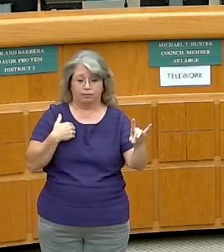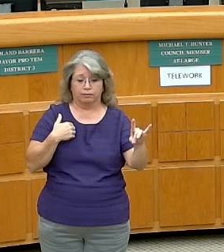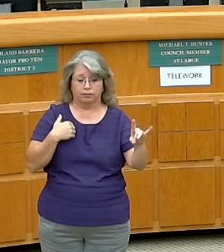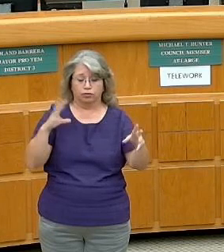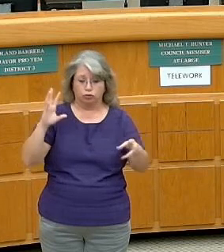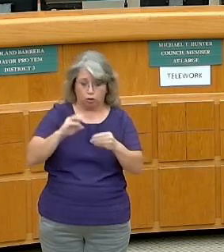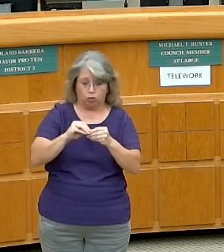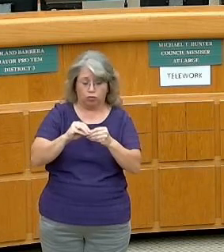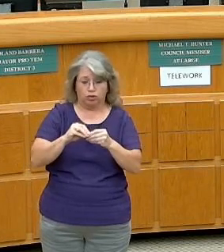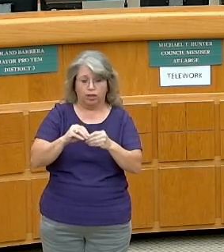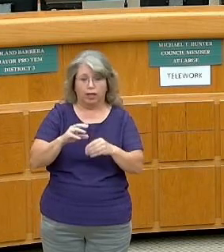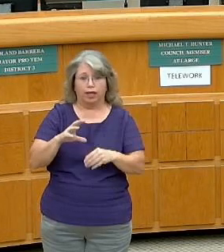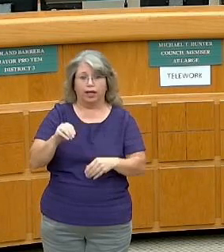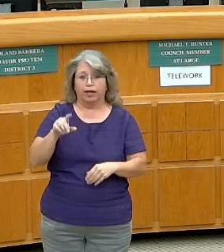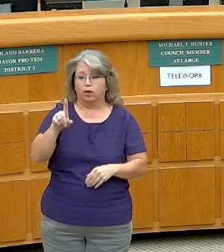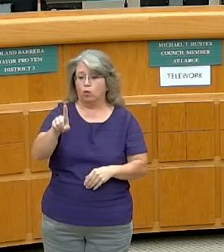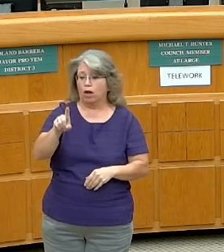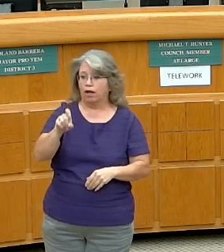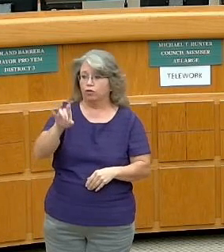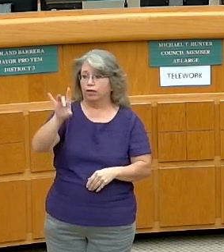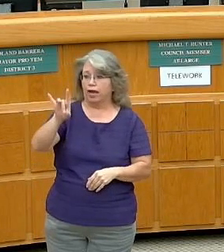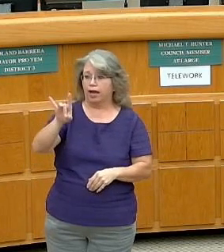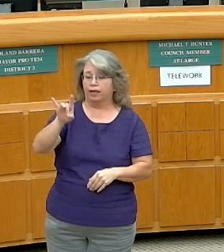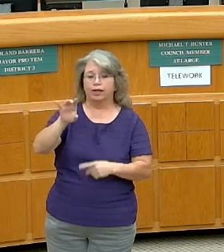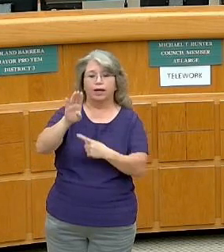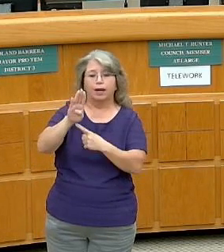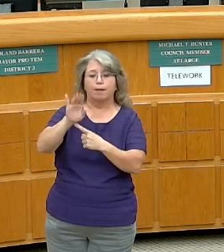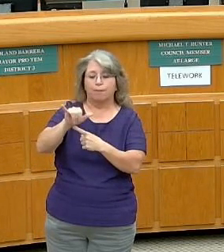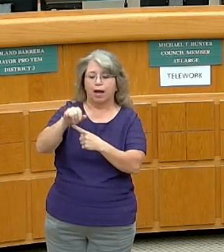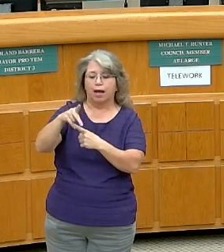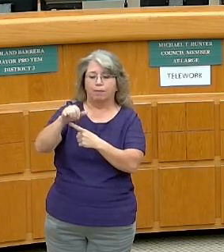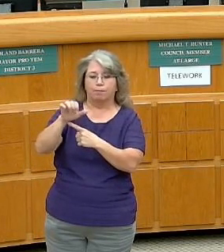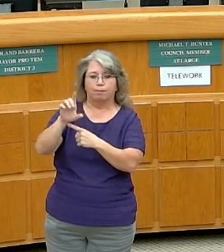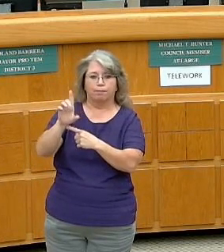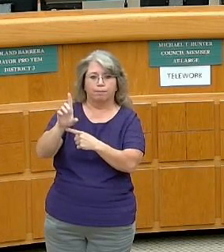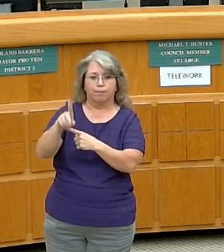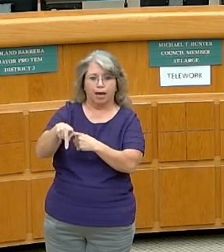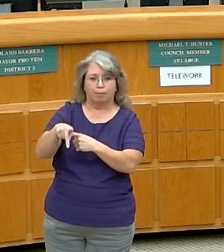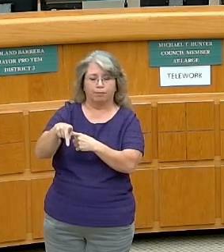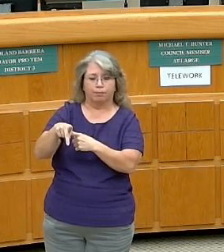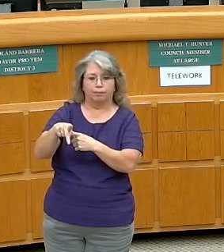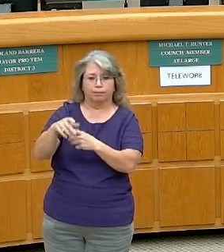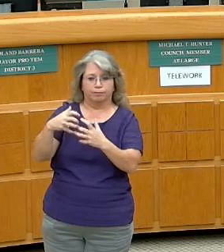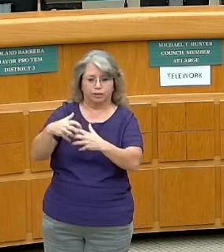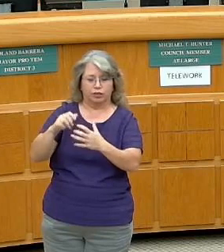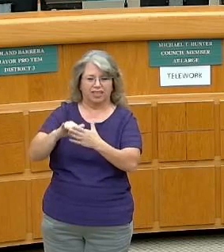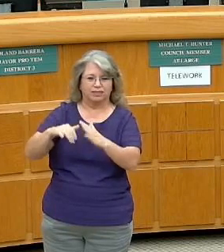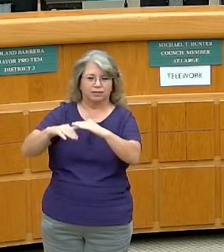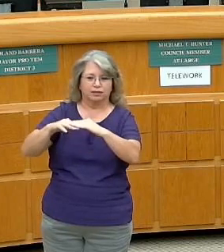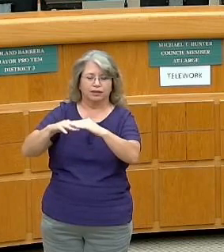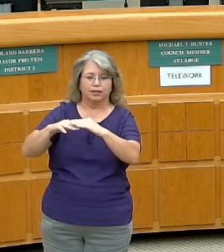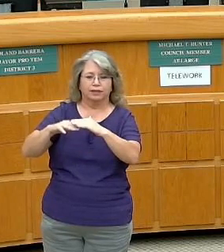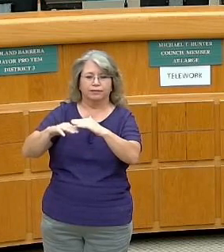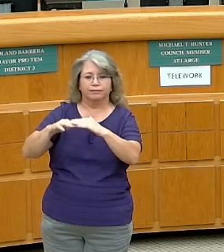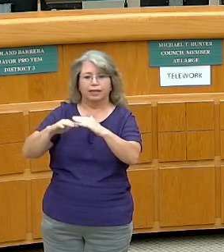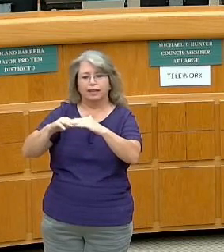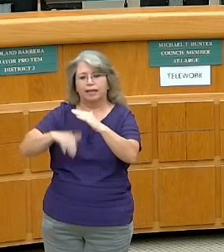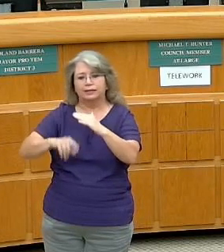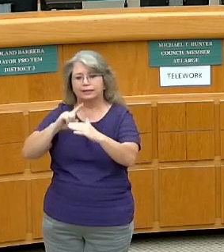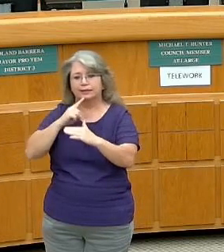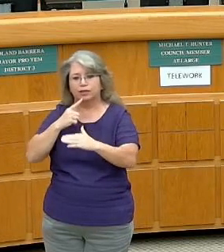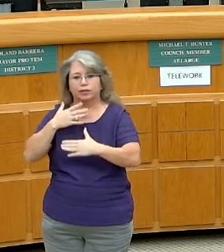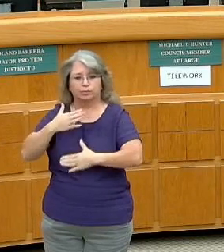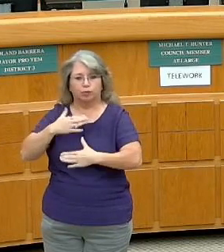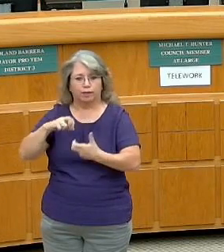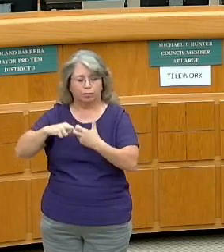then 108 of the BiPAPs. That's the lower grade breathing machine. So 88 ventilators, 108 BiPAPs. These